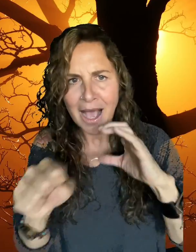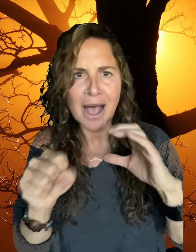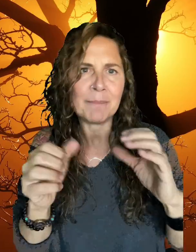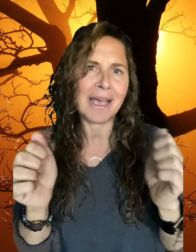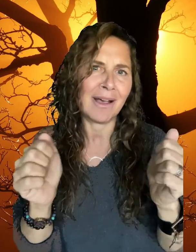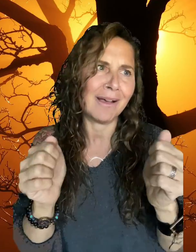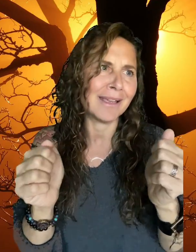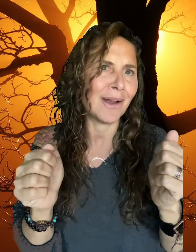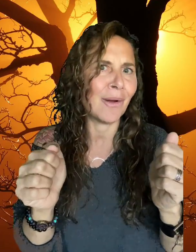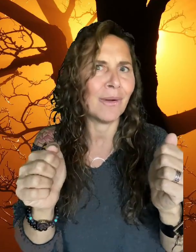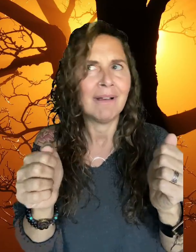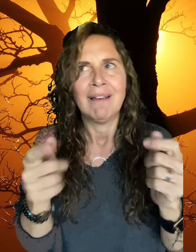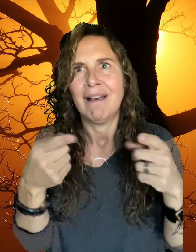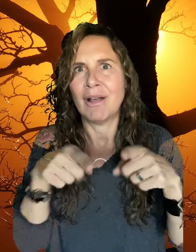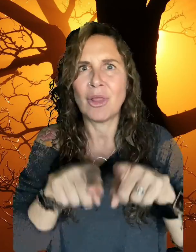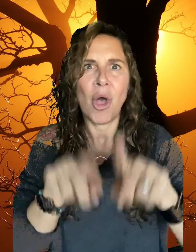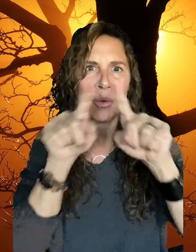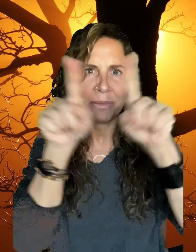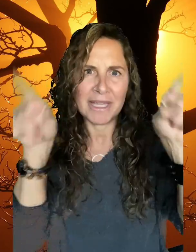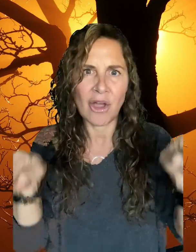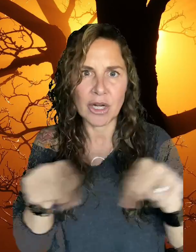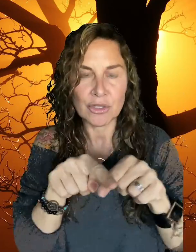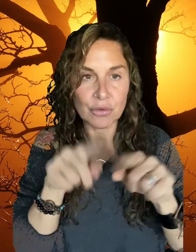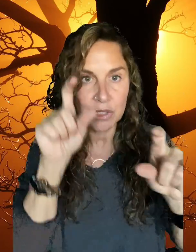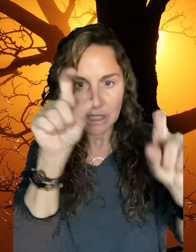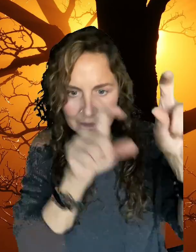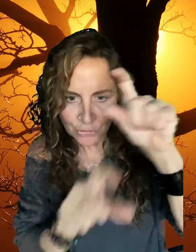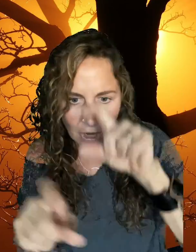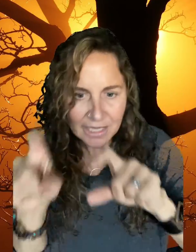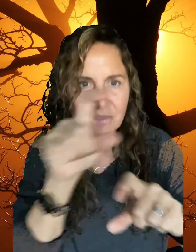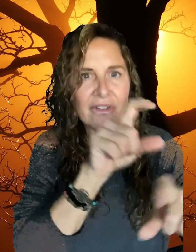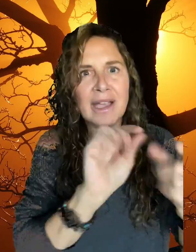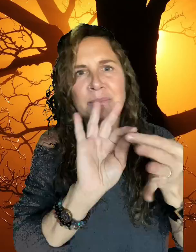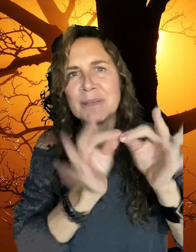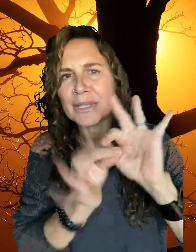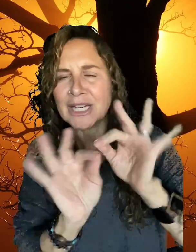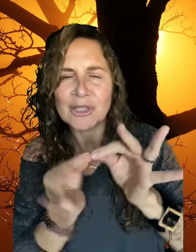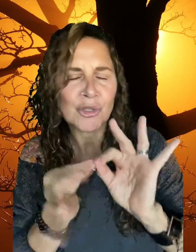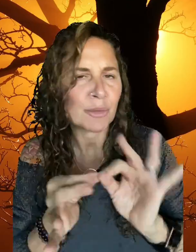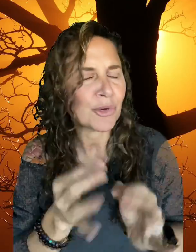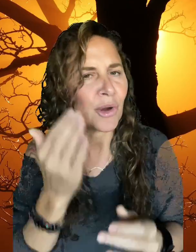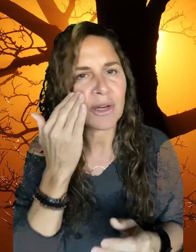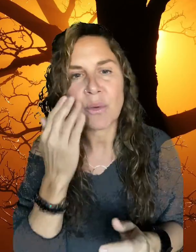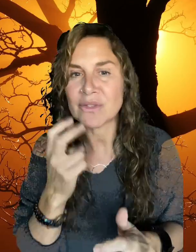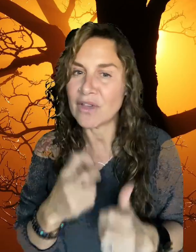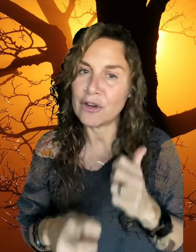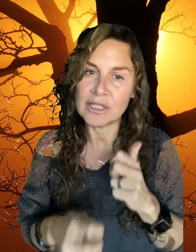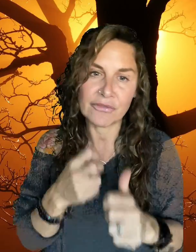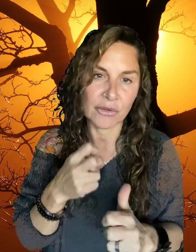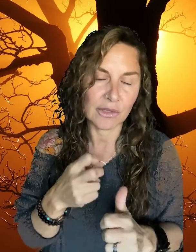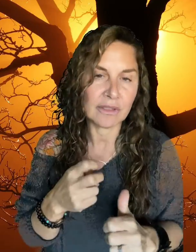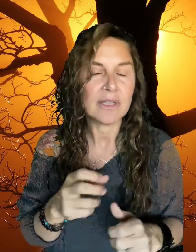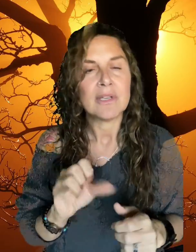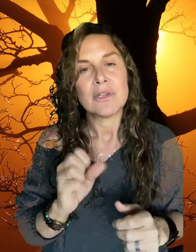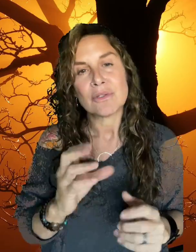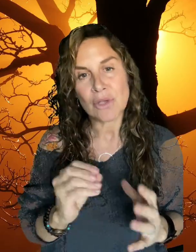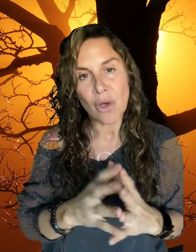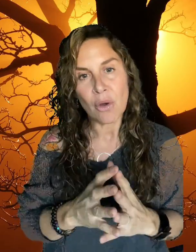SimCom, along with being on a screen and trying to find people and an interpreter, I know it's very difficult. So,